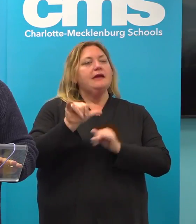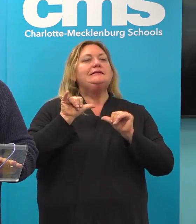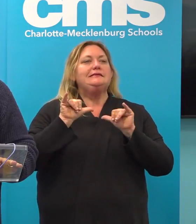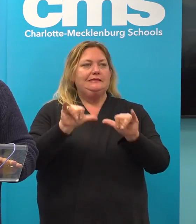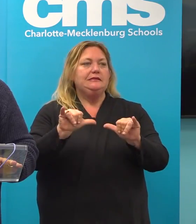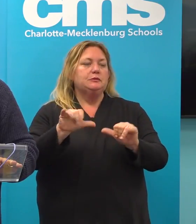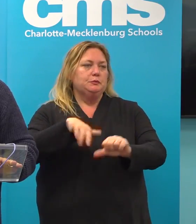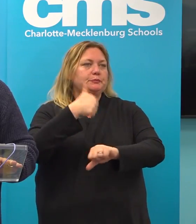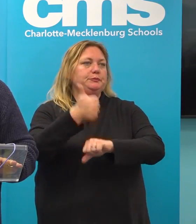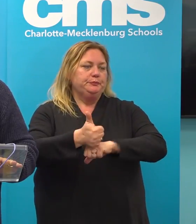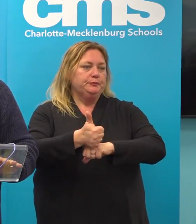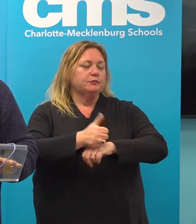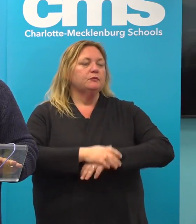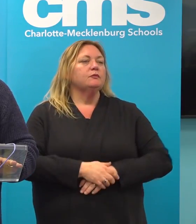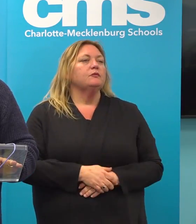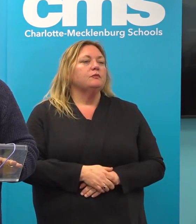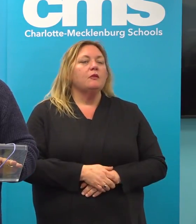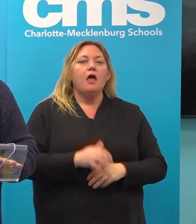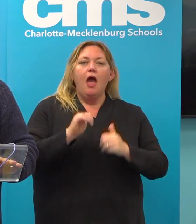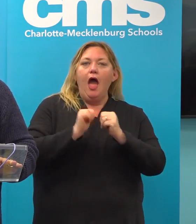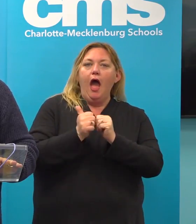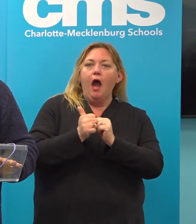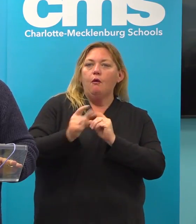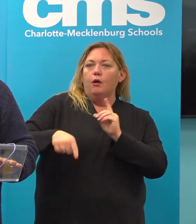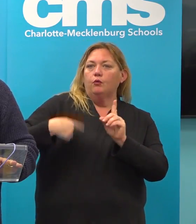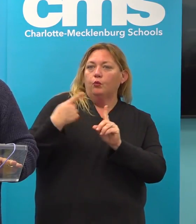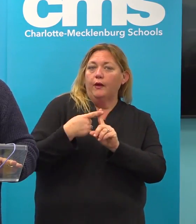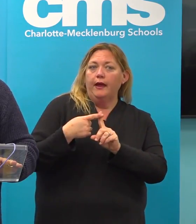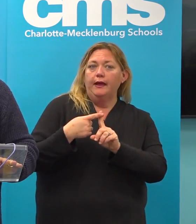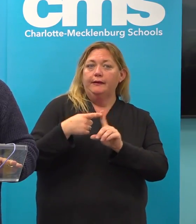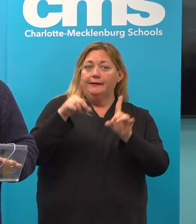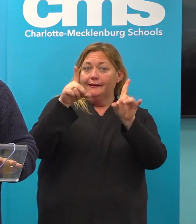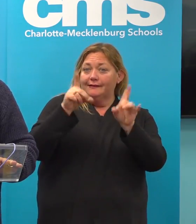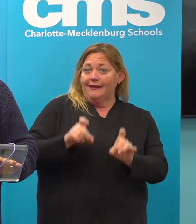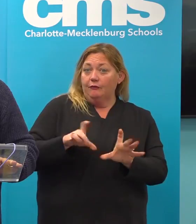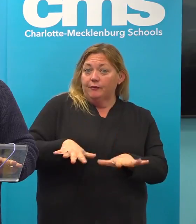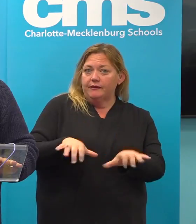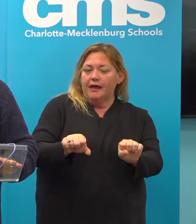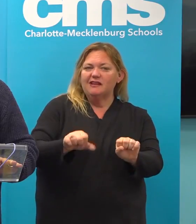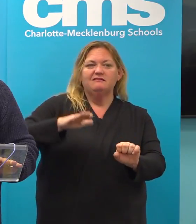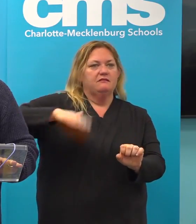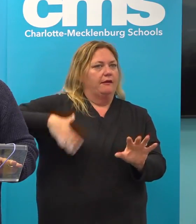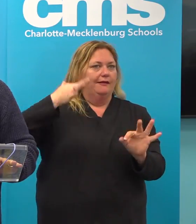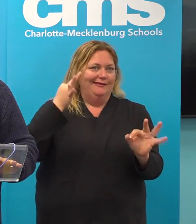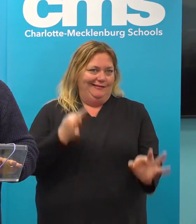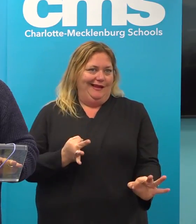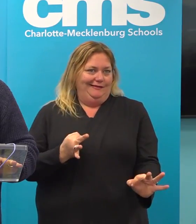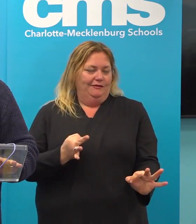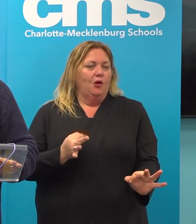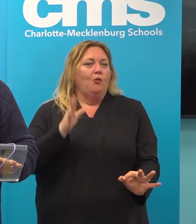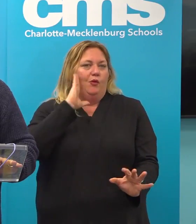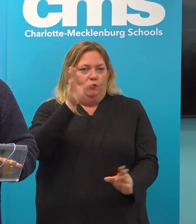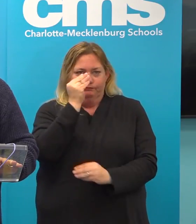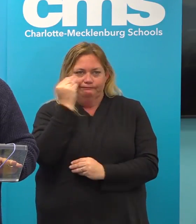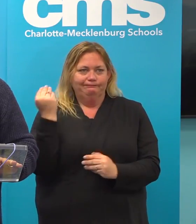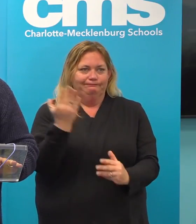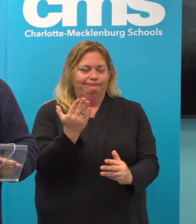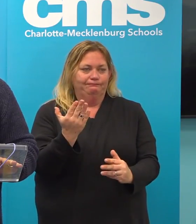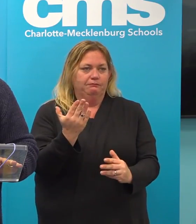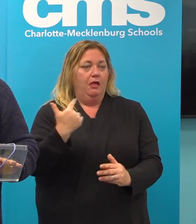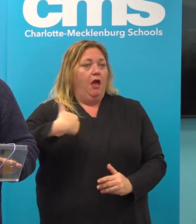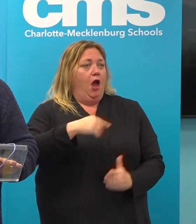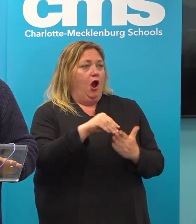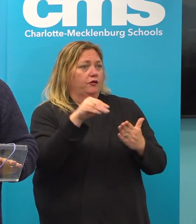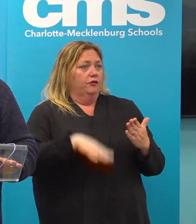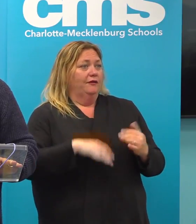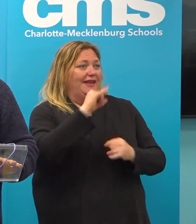time. How and when exams will be taken is yet to be determined. We'll be back to you with updates. For our students